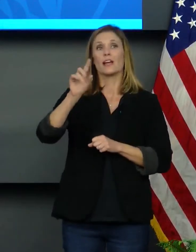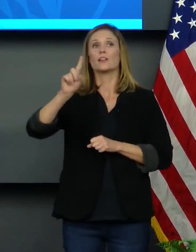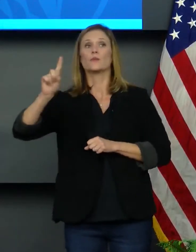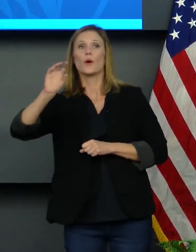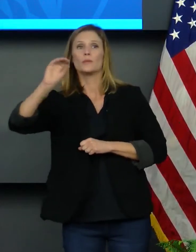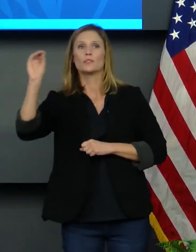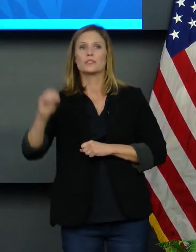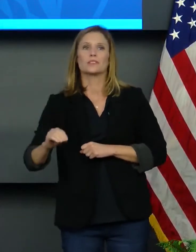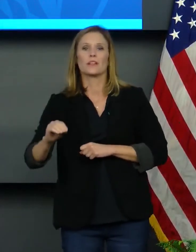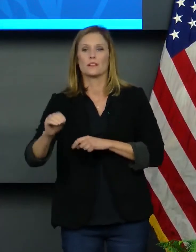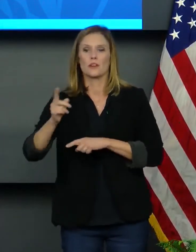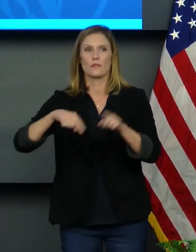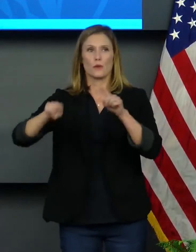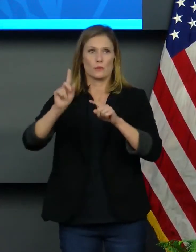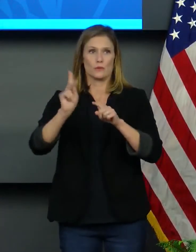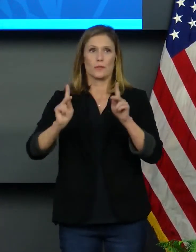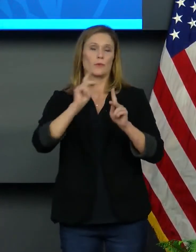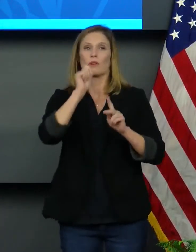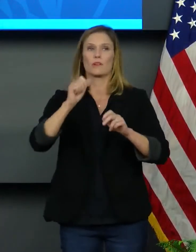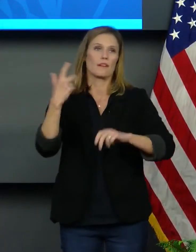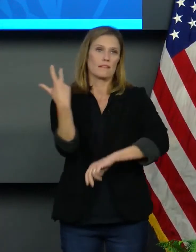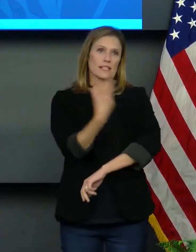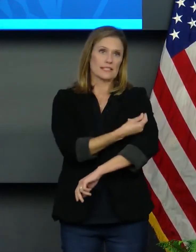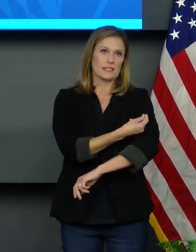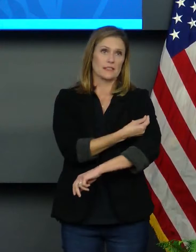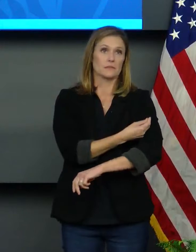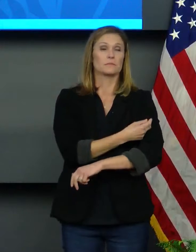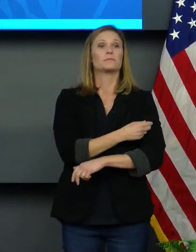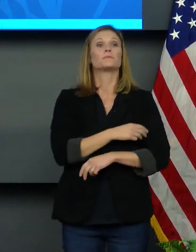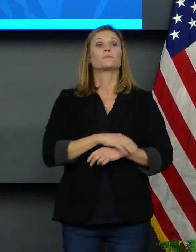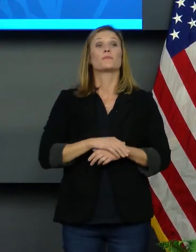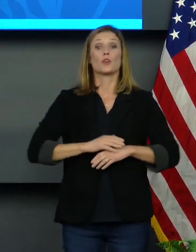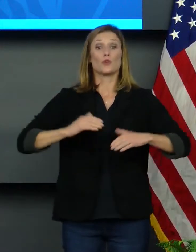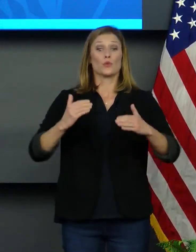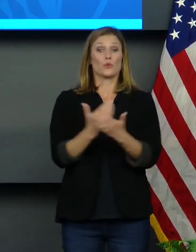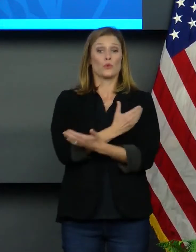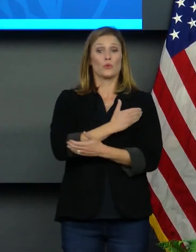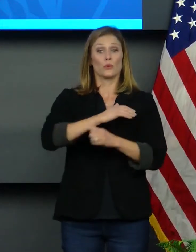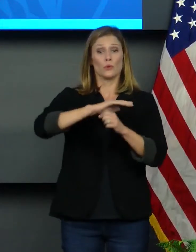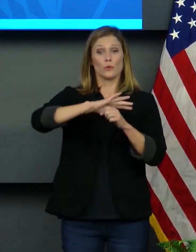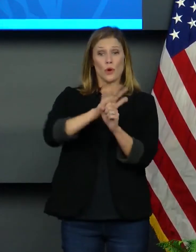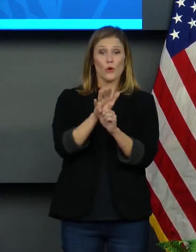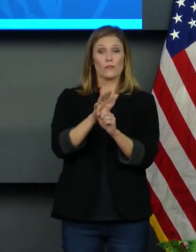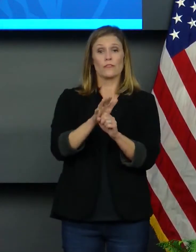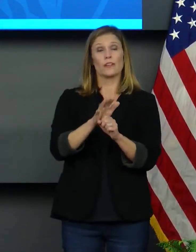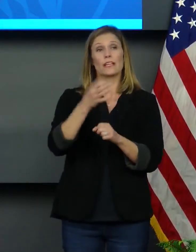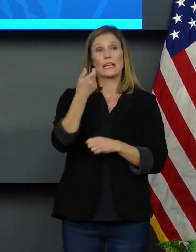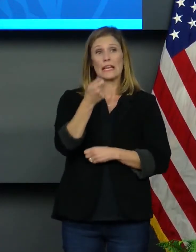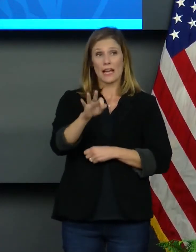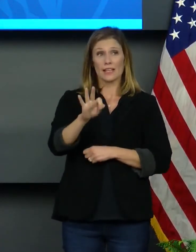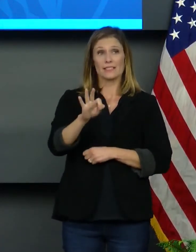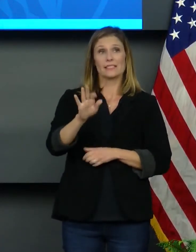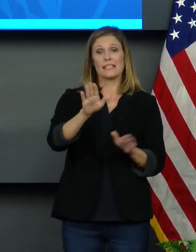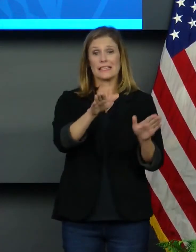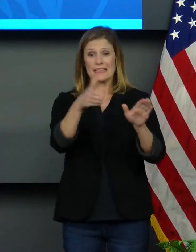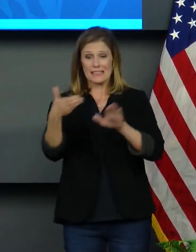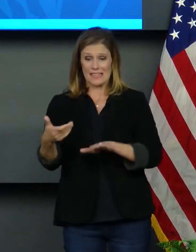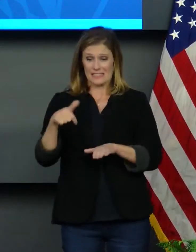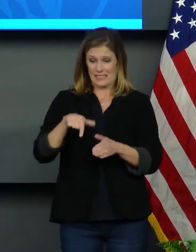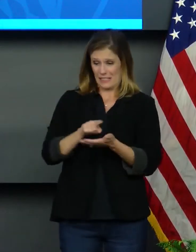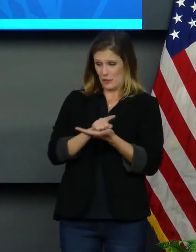fully vaccinated. And of all new COVID-19 deaths reported to the health department in the past